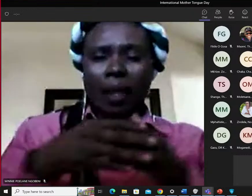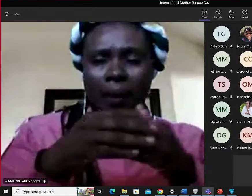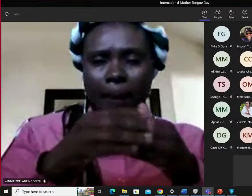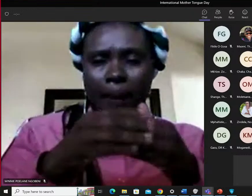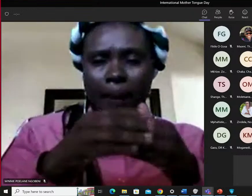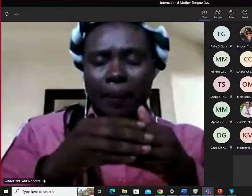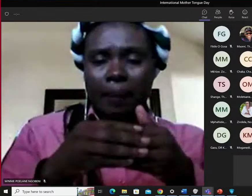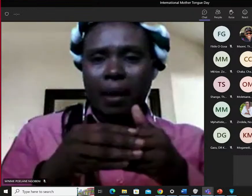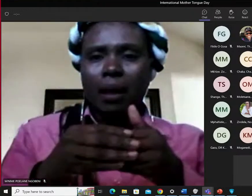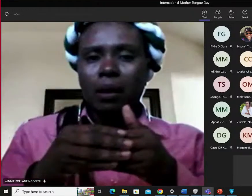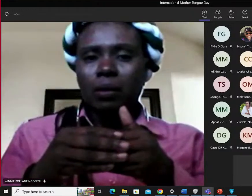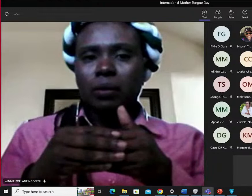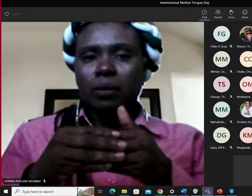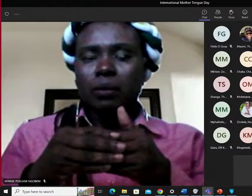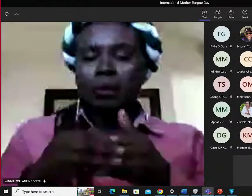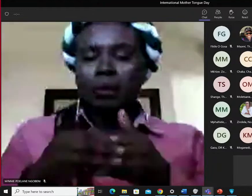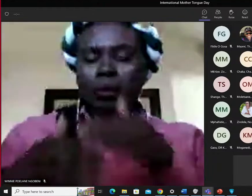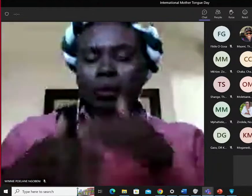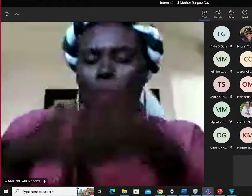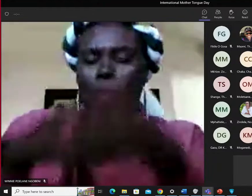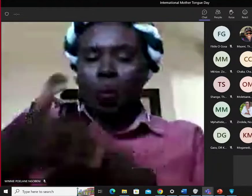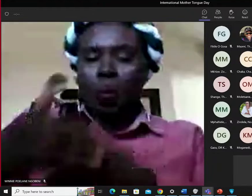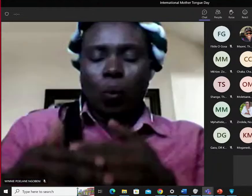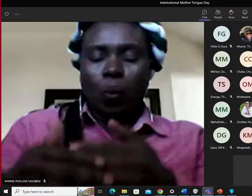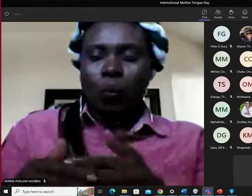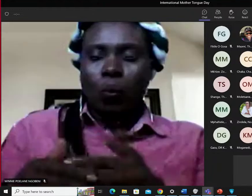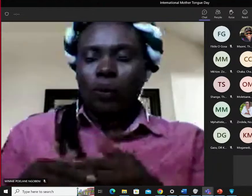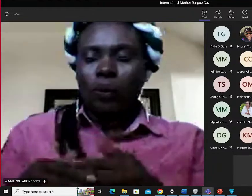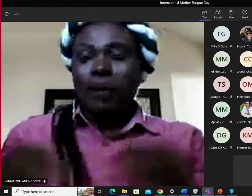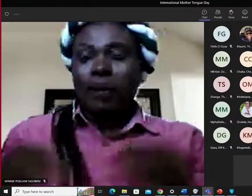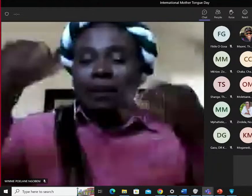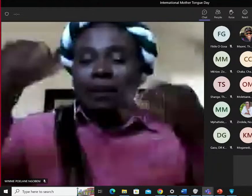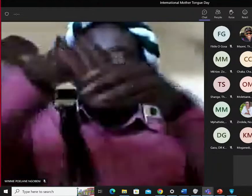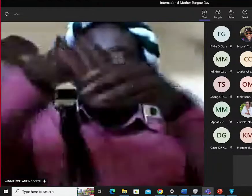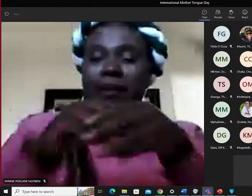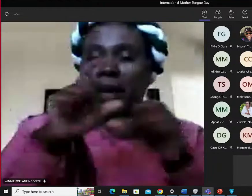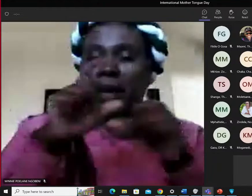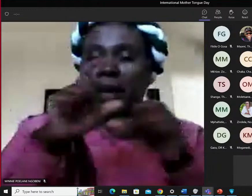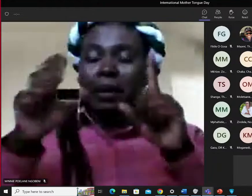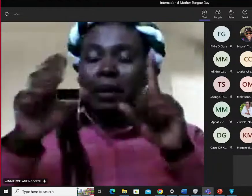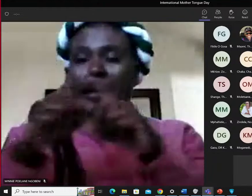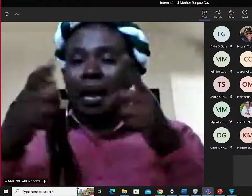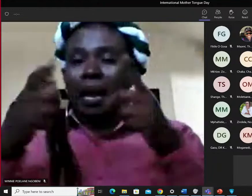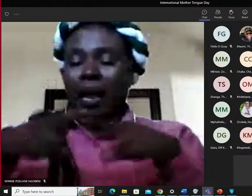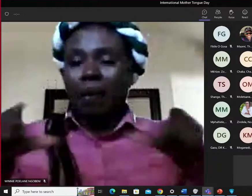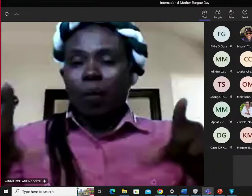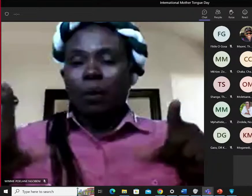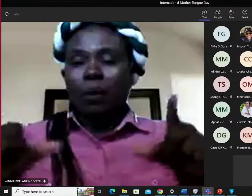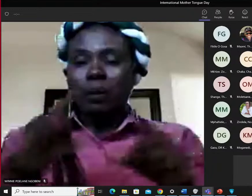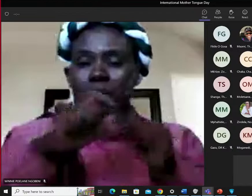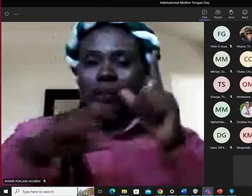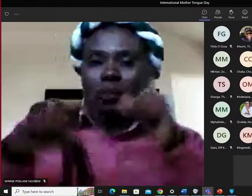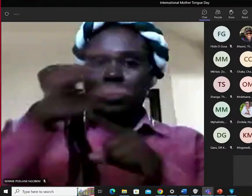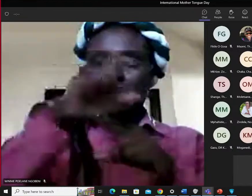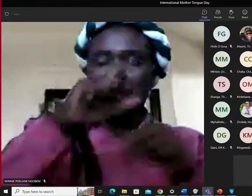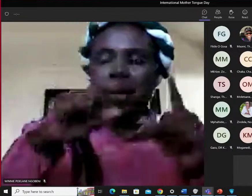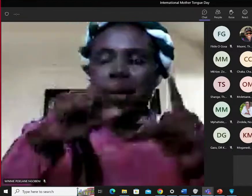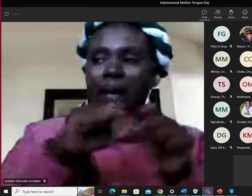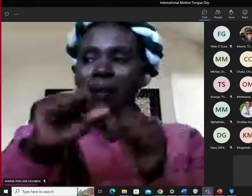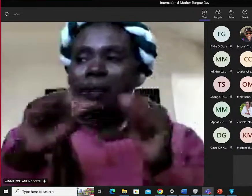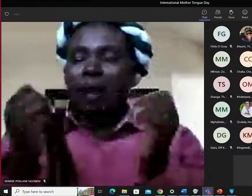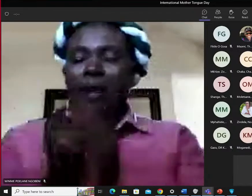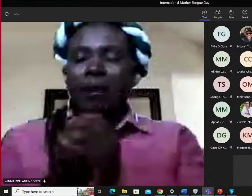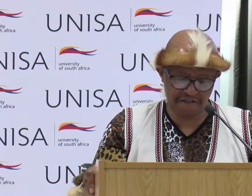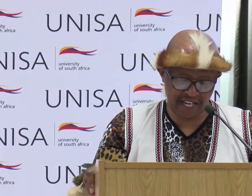and Intercultural Studies, Linguistic Society of South Africa, African Languages Association